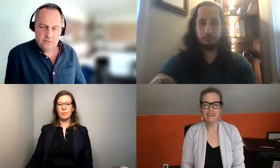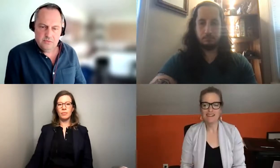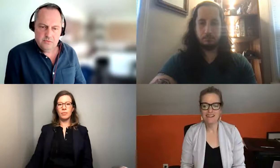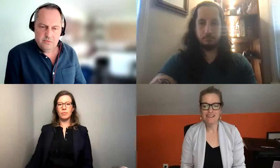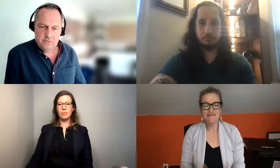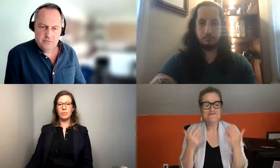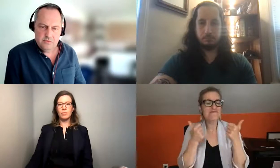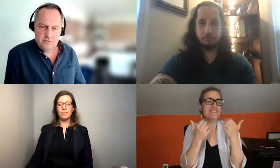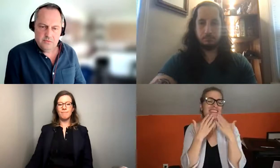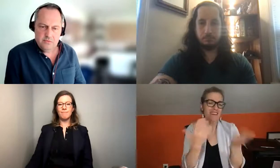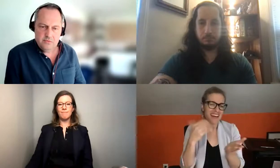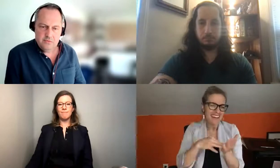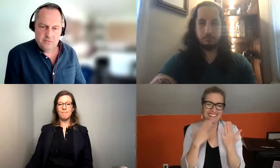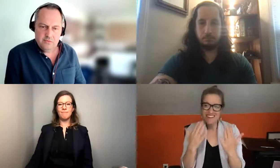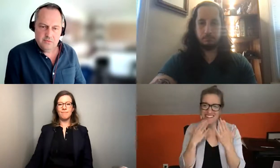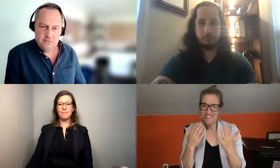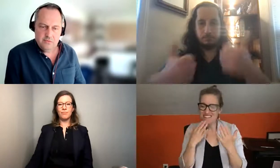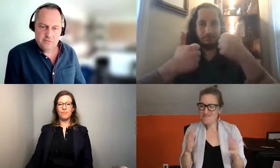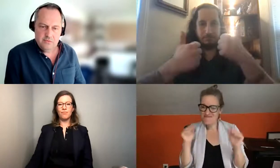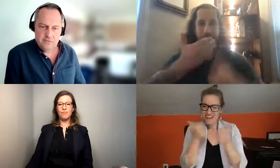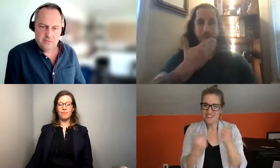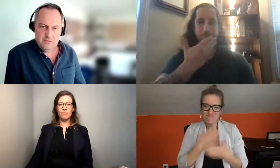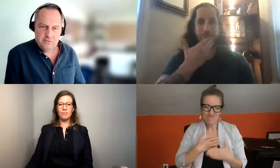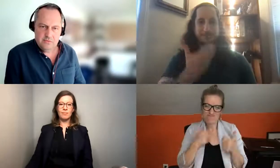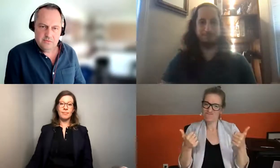We have this opportunity now as a community to learn